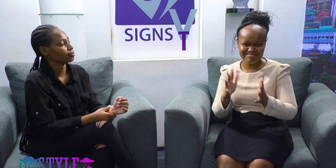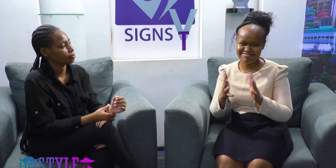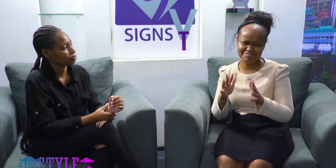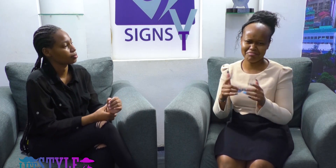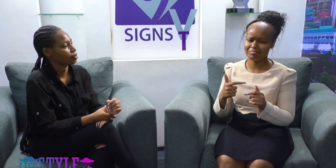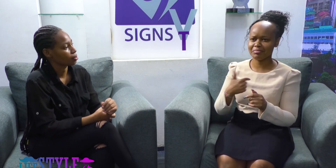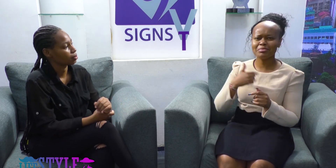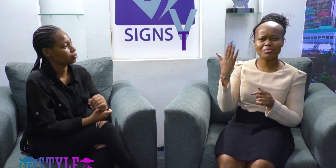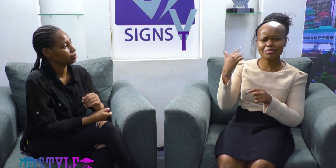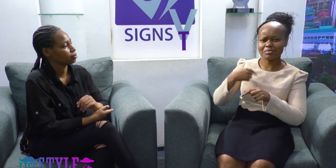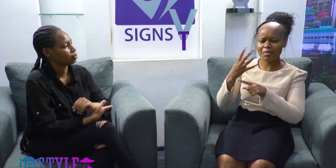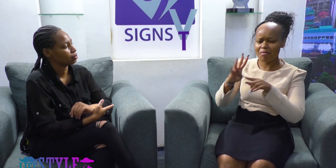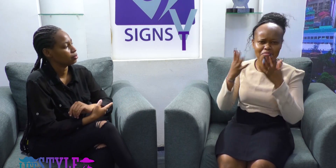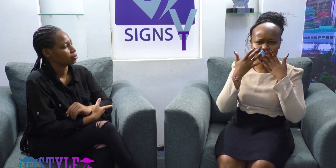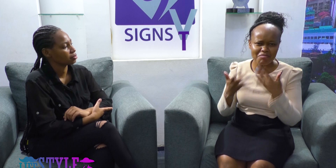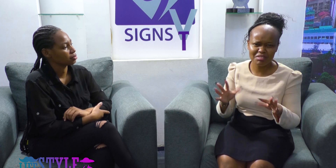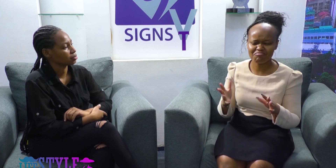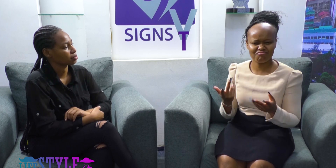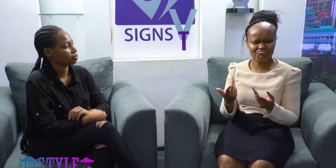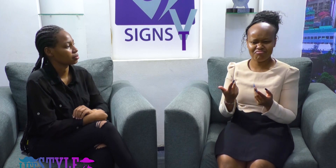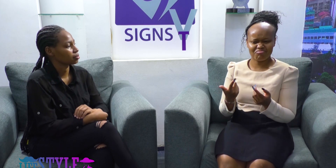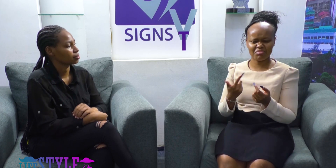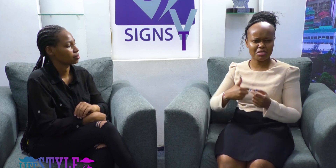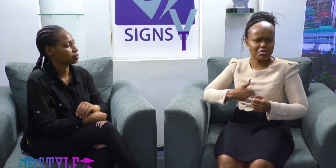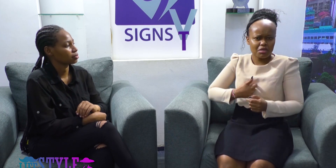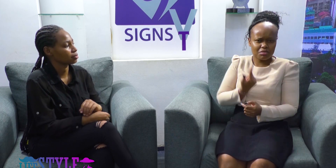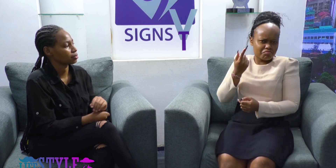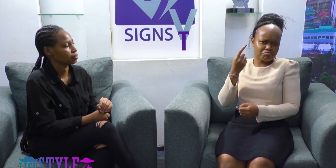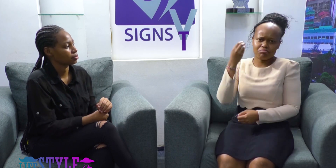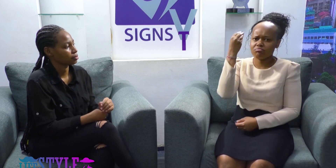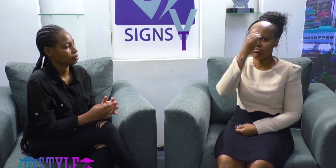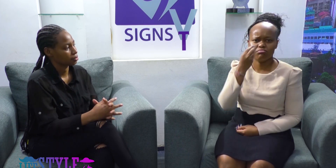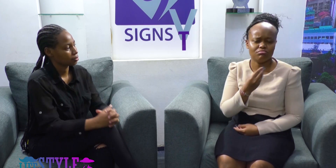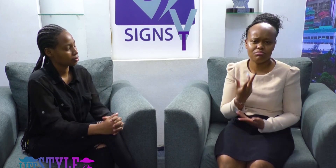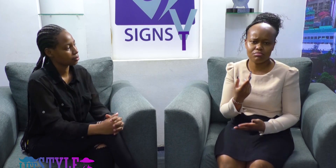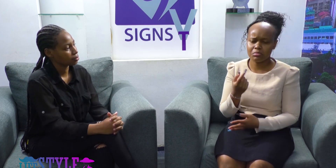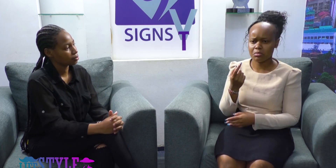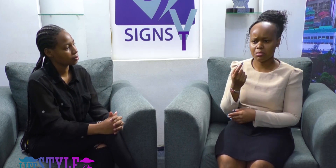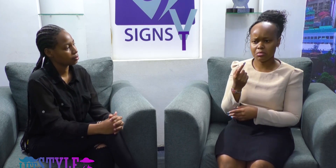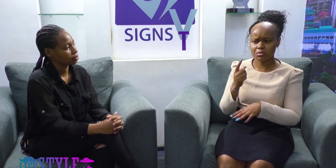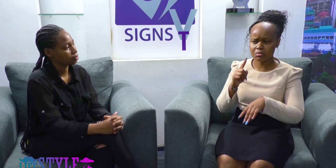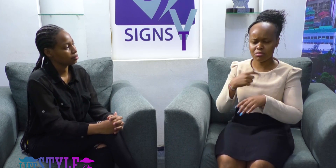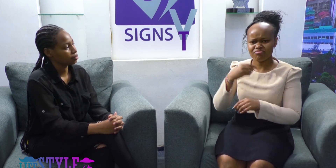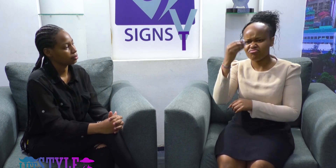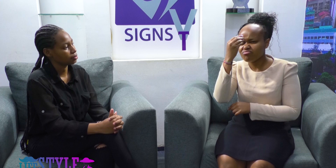I'm not skilled in makeup, because when I finished Form 4,